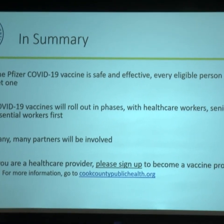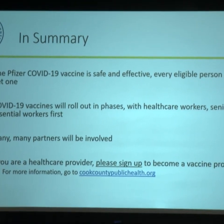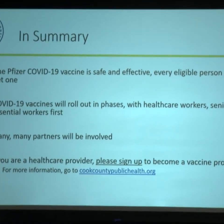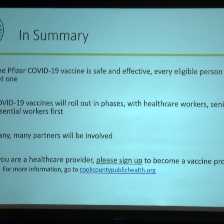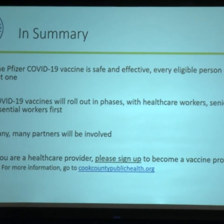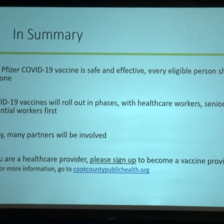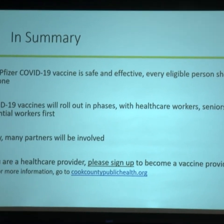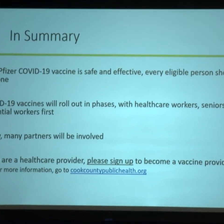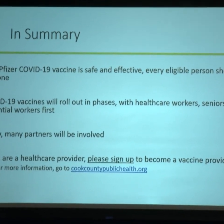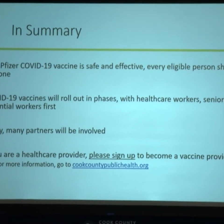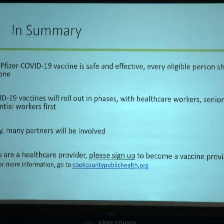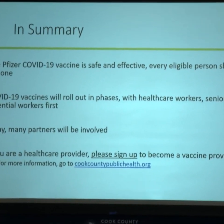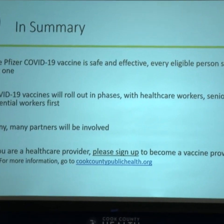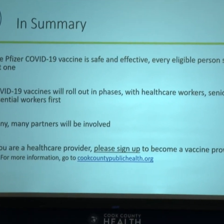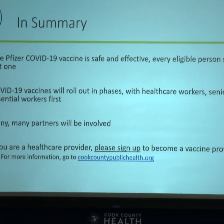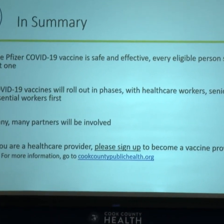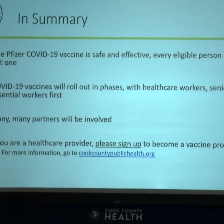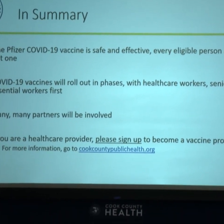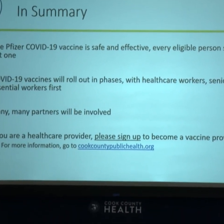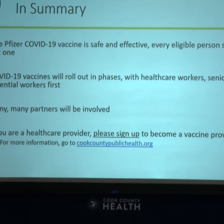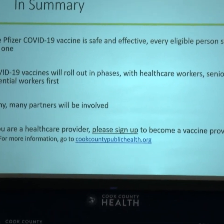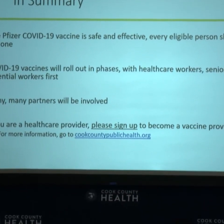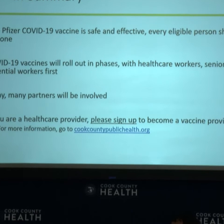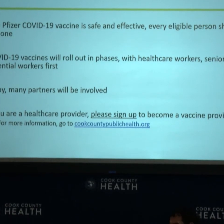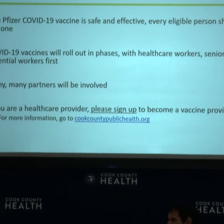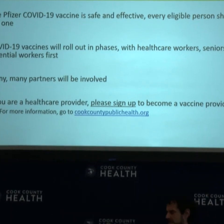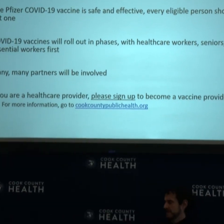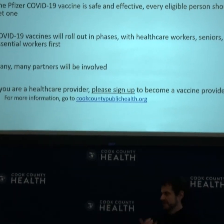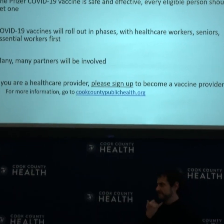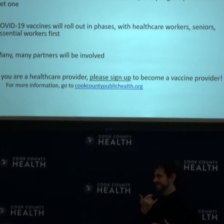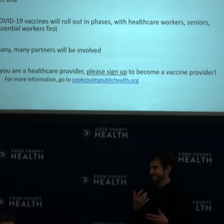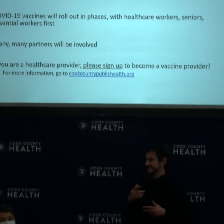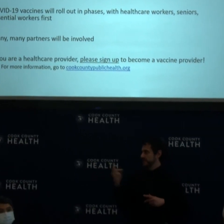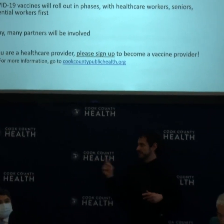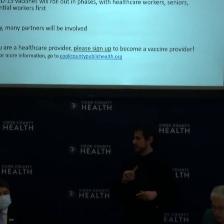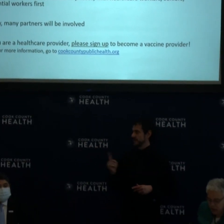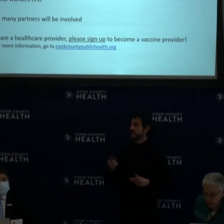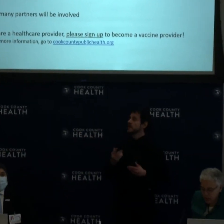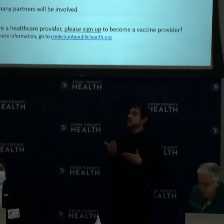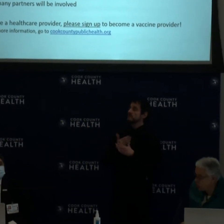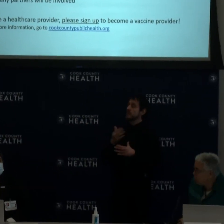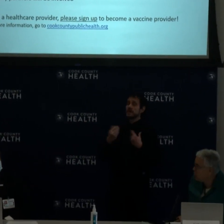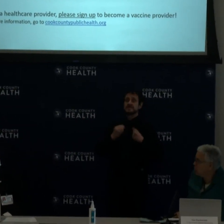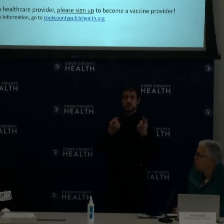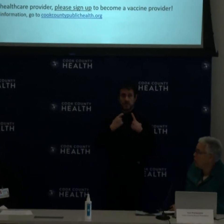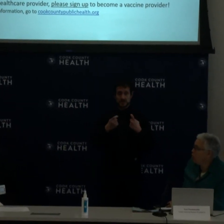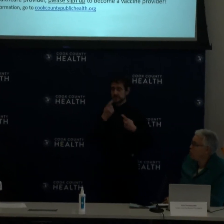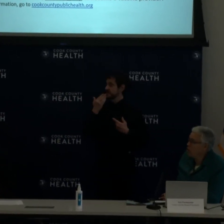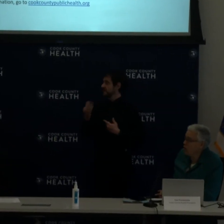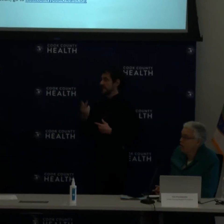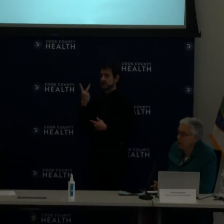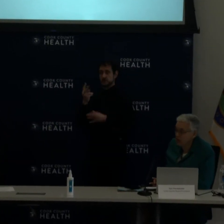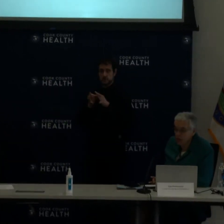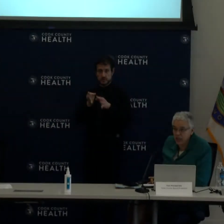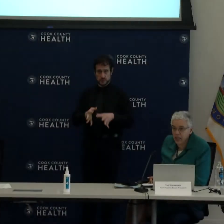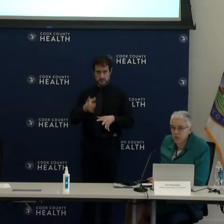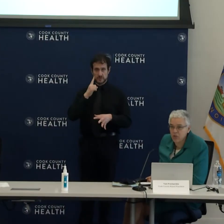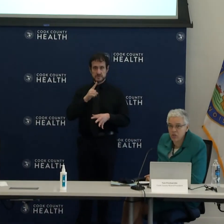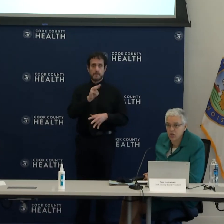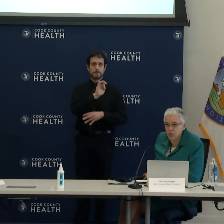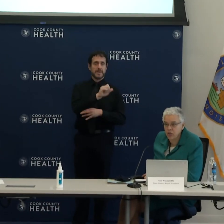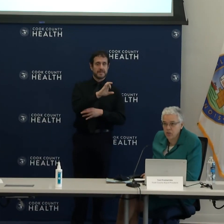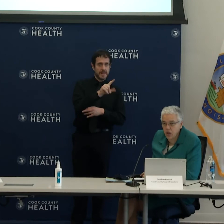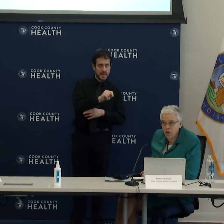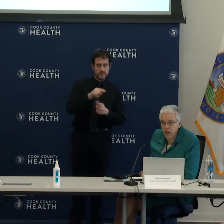All right, thanks to everyone. And before we take questions, I want to thank Michael Albert and Lissa Trieger for being our sign